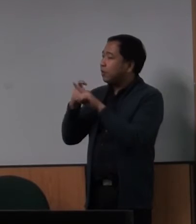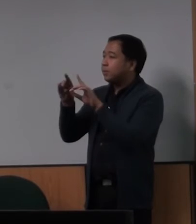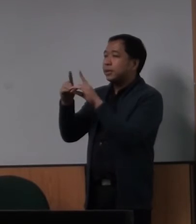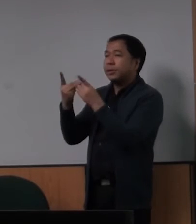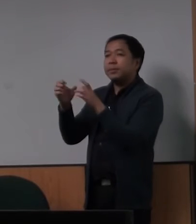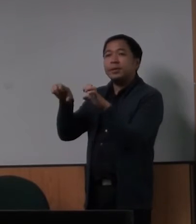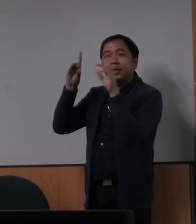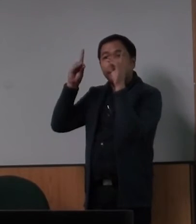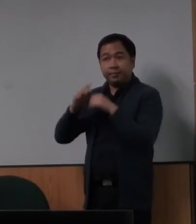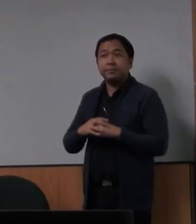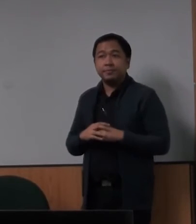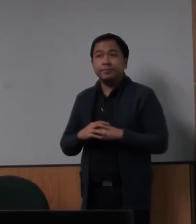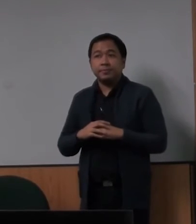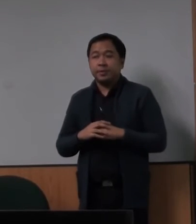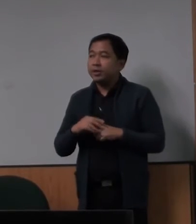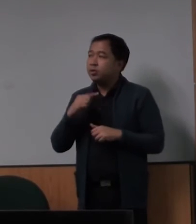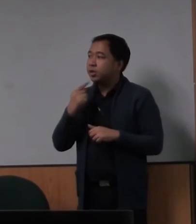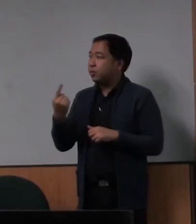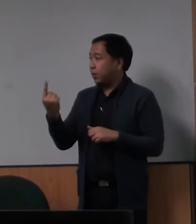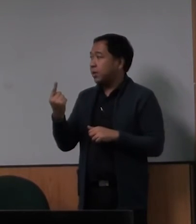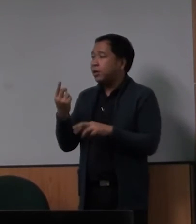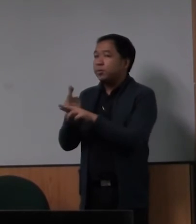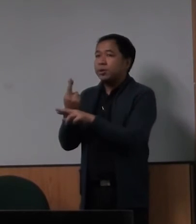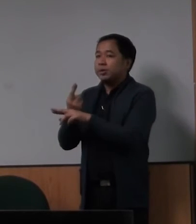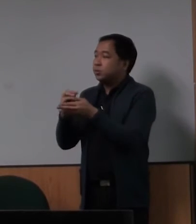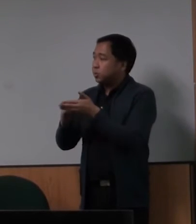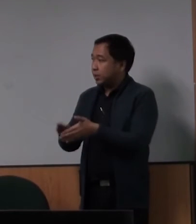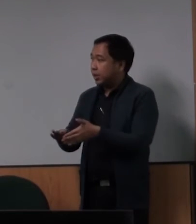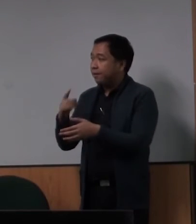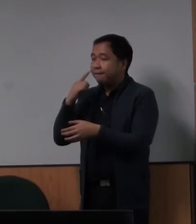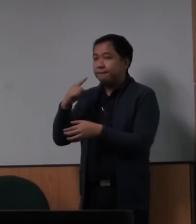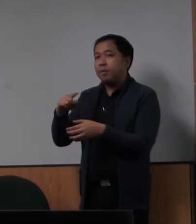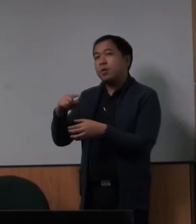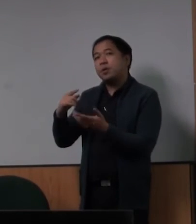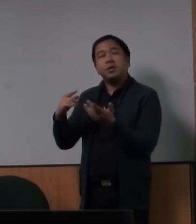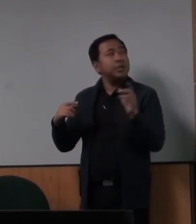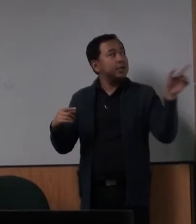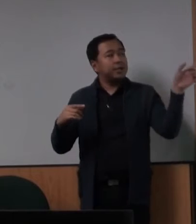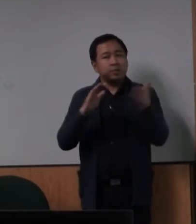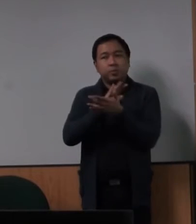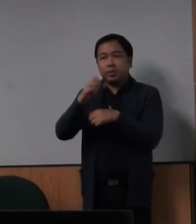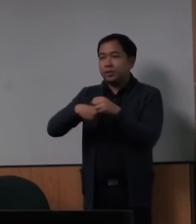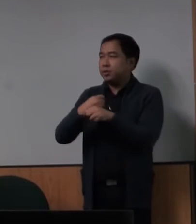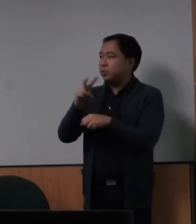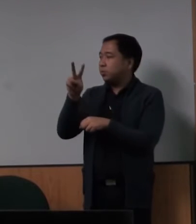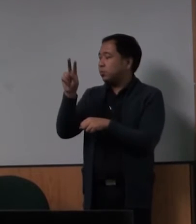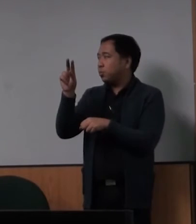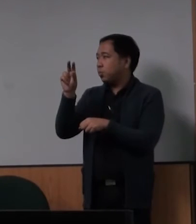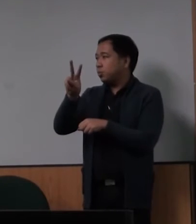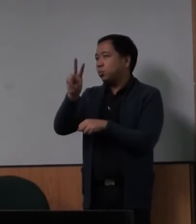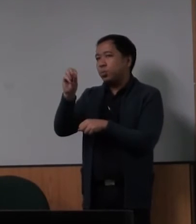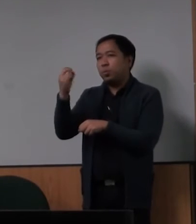regular student for the first quarter, school year 2012-2013. Because there's